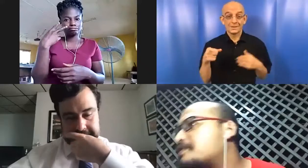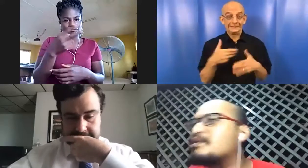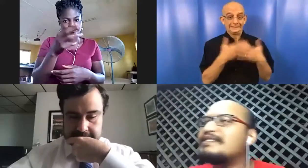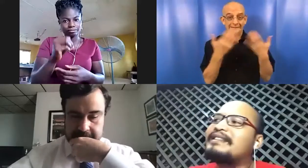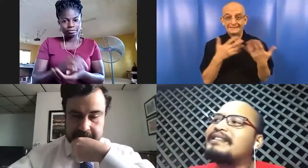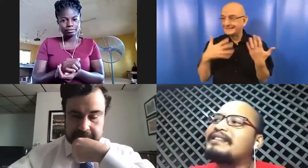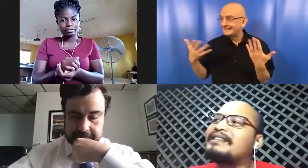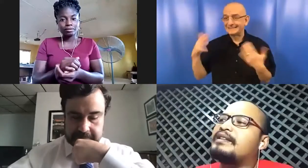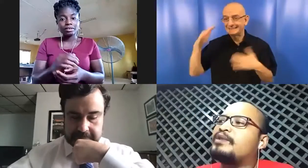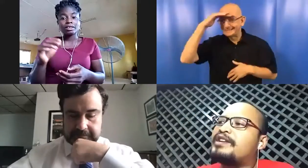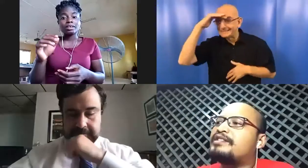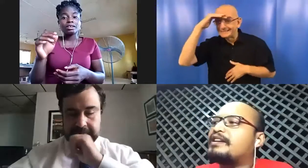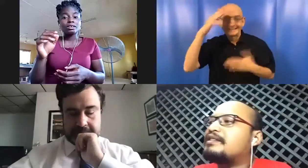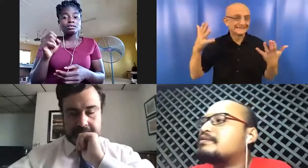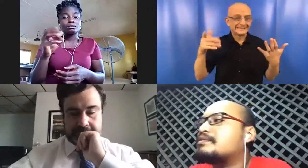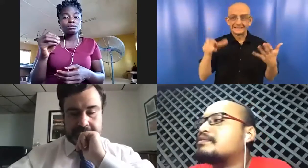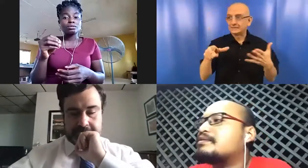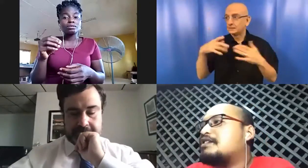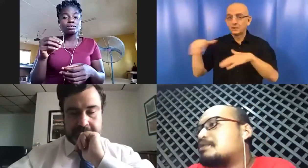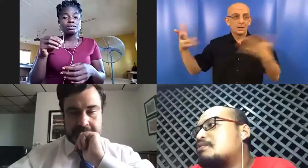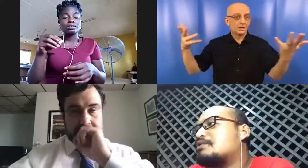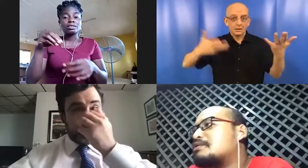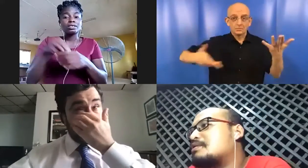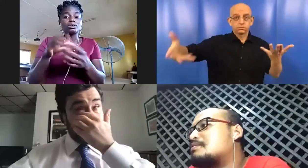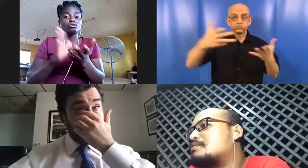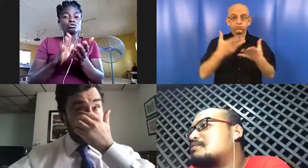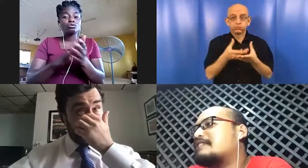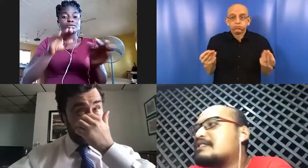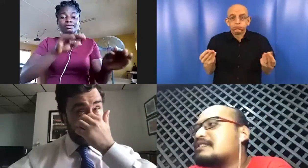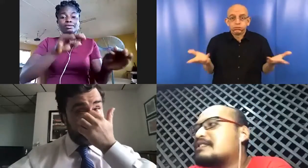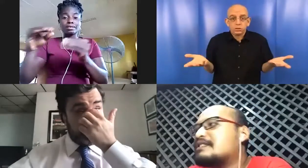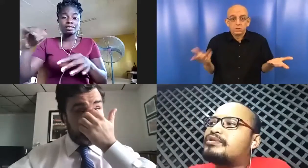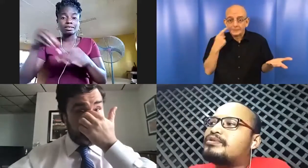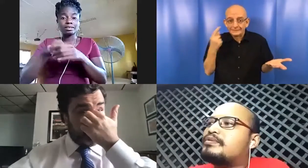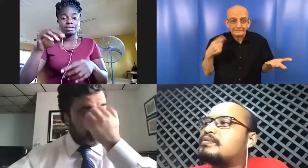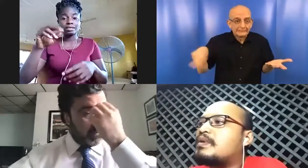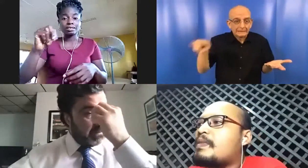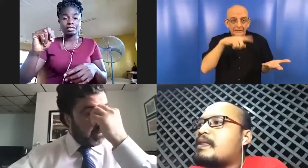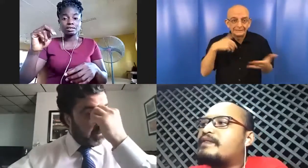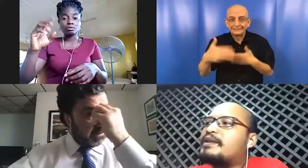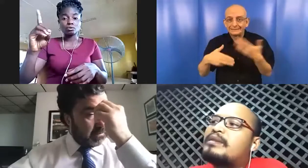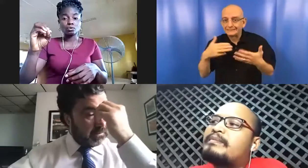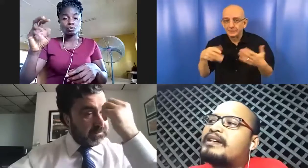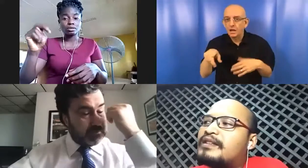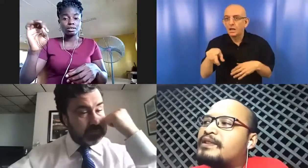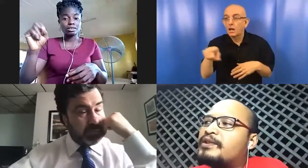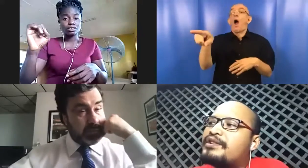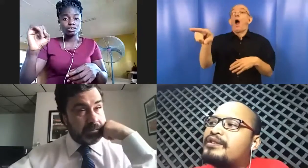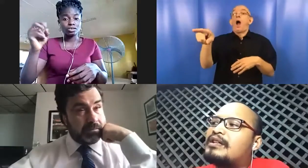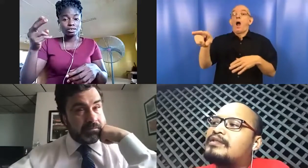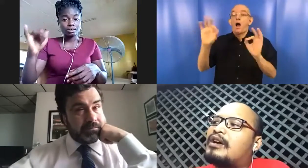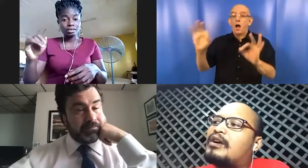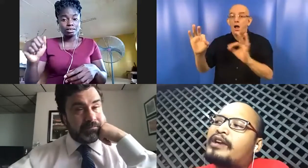In school settings and education sector, the school is also still closed, even though the Minister of